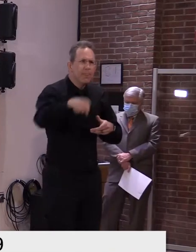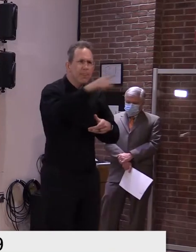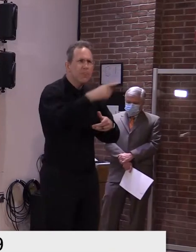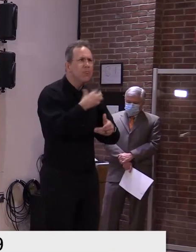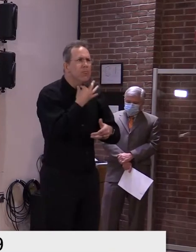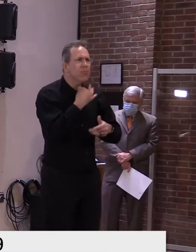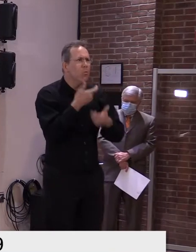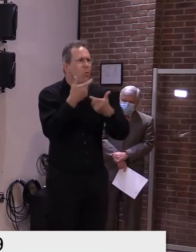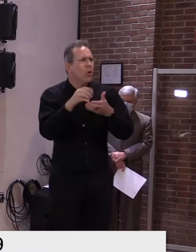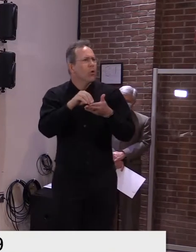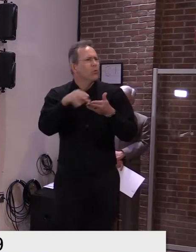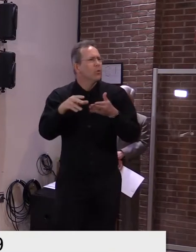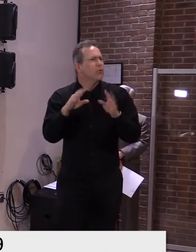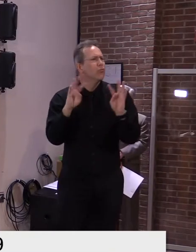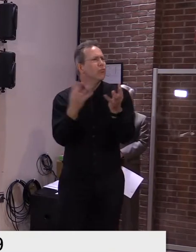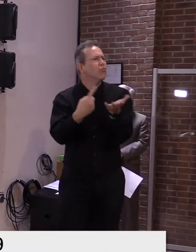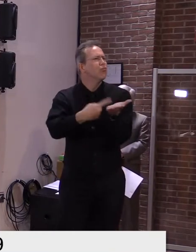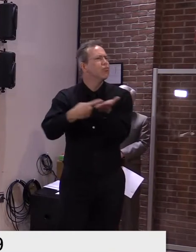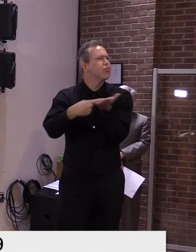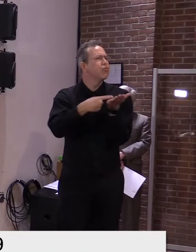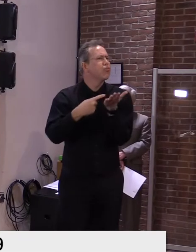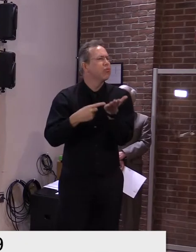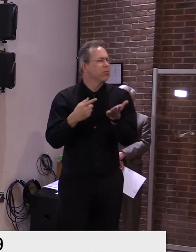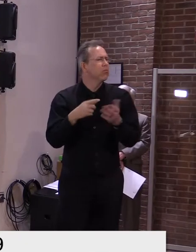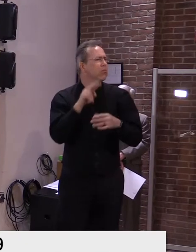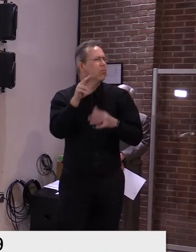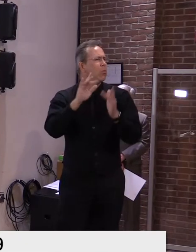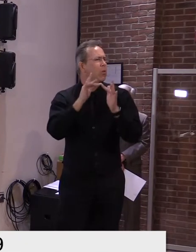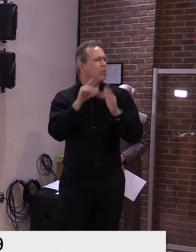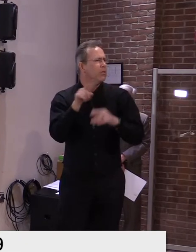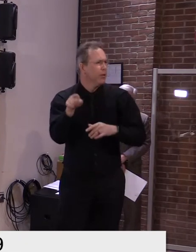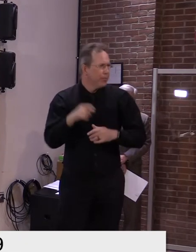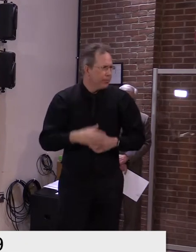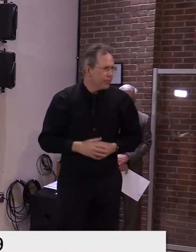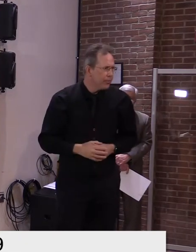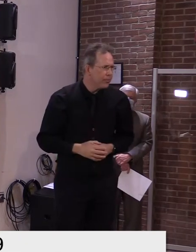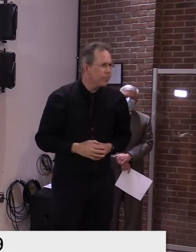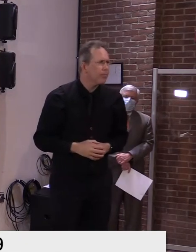from the young people. We do have a bit.ly link,